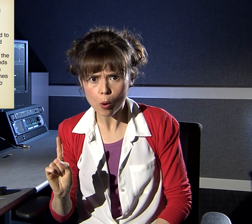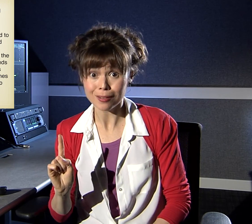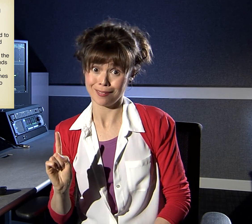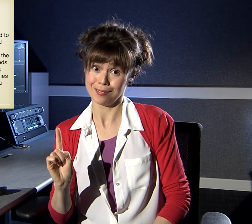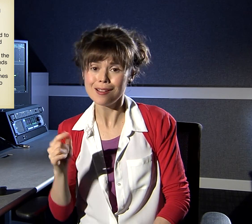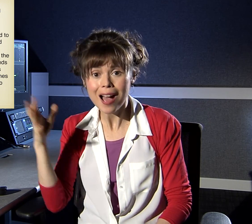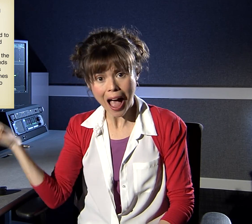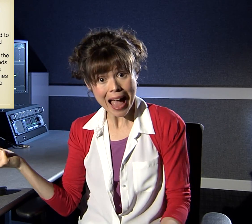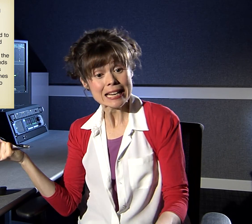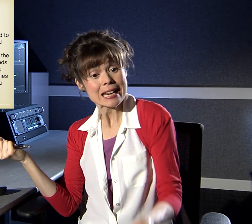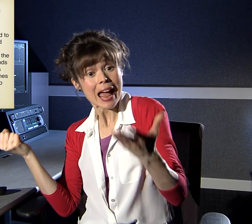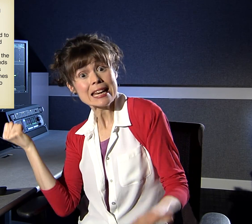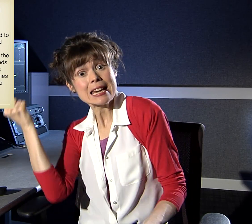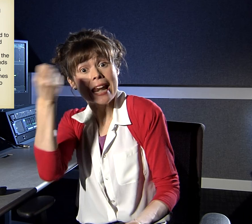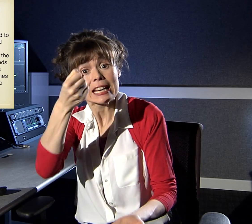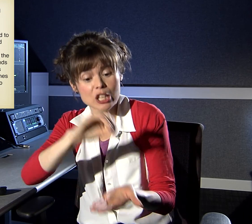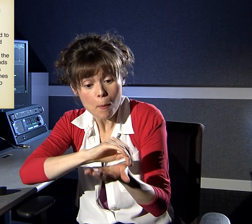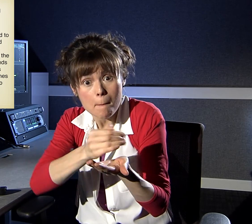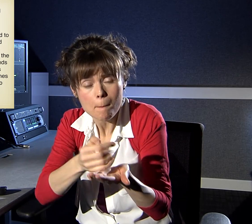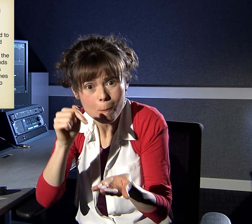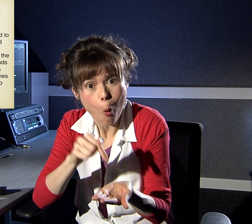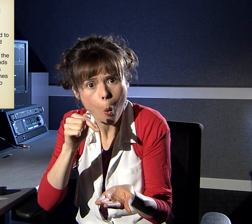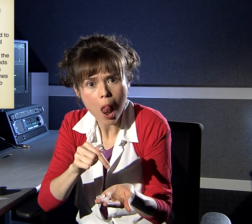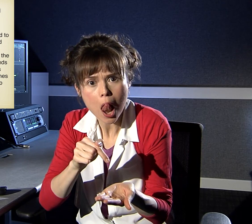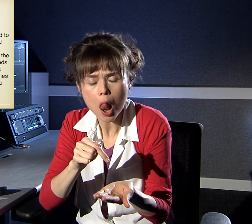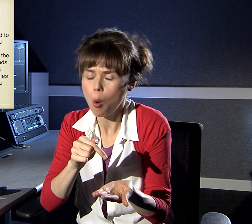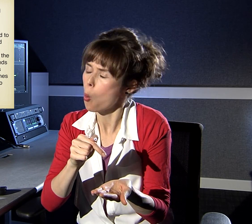sends to Henry V a box of tennis balls.